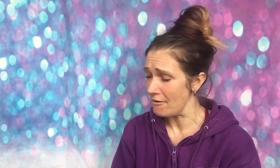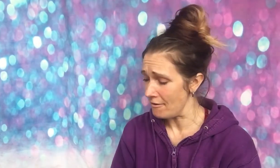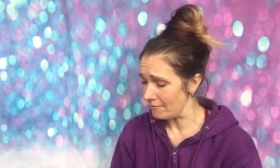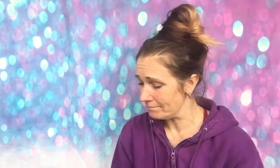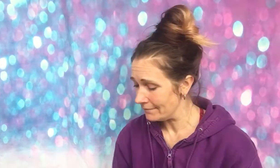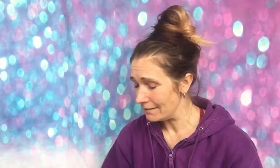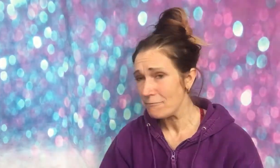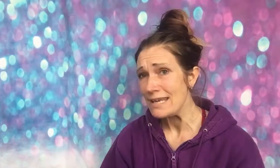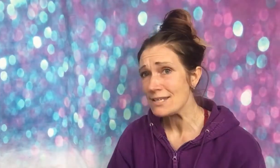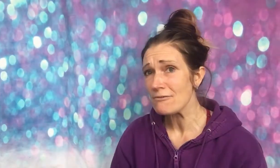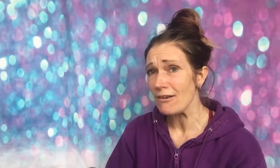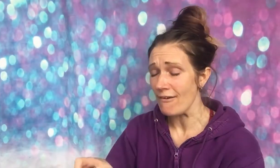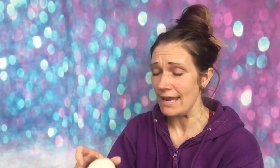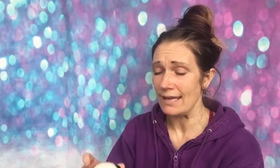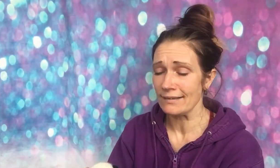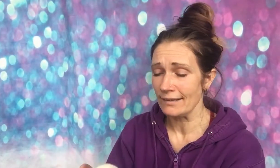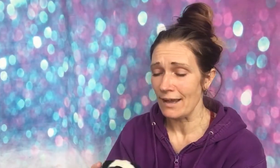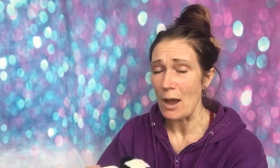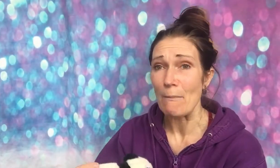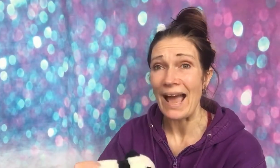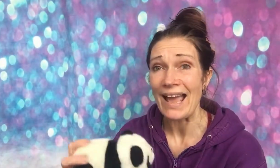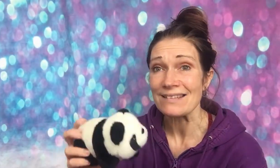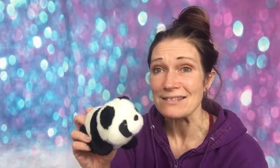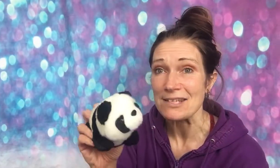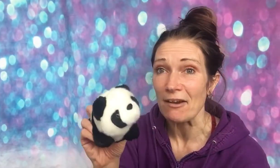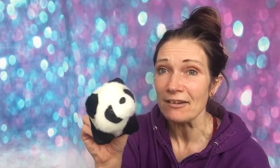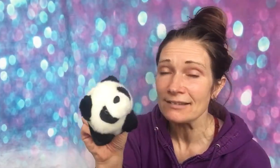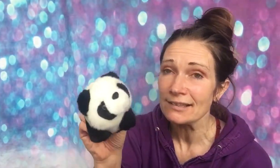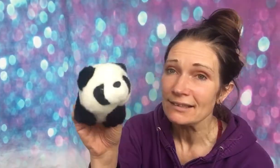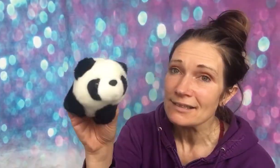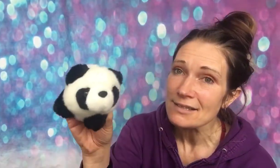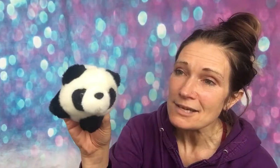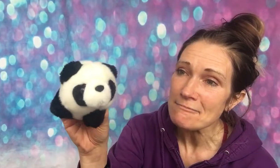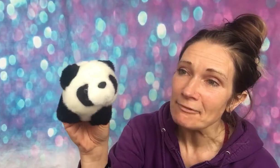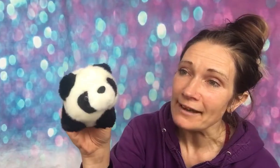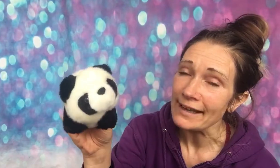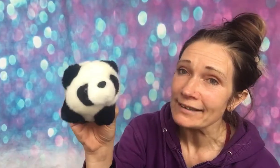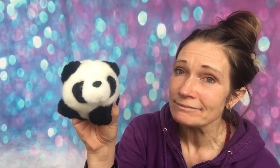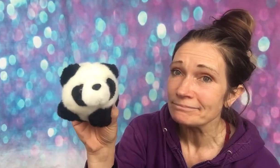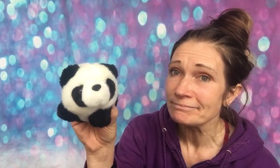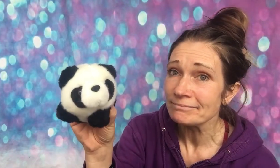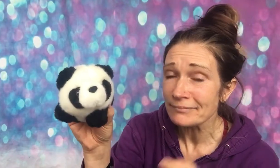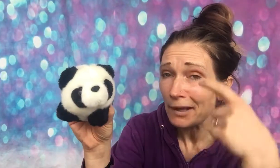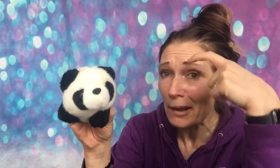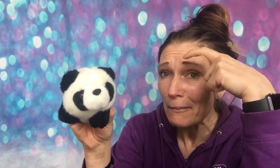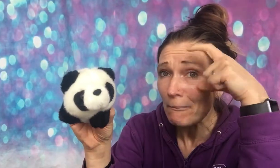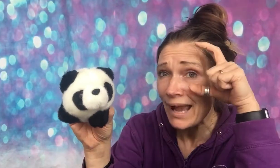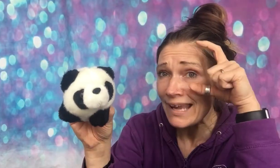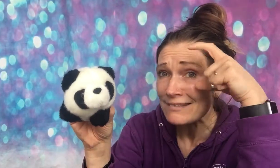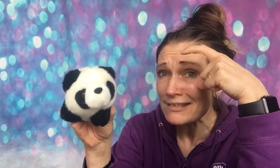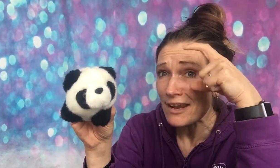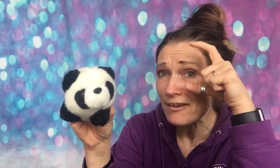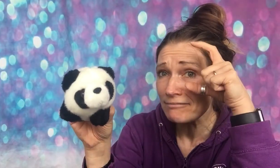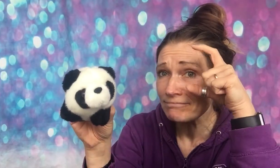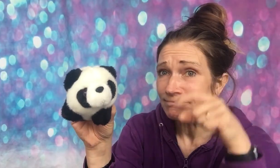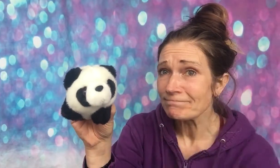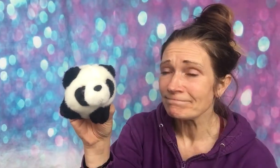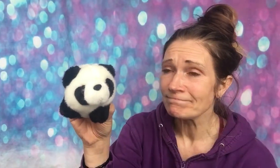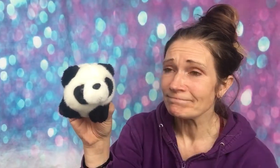Oh, we do like a panda, don't we? Panda.